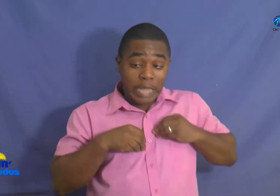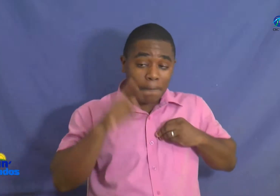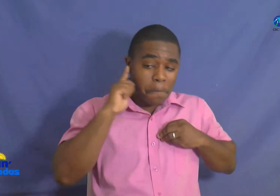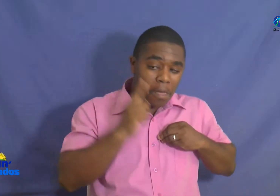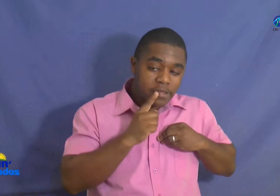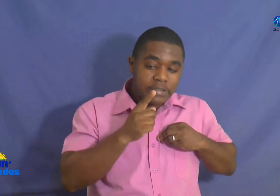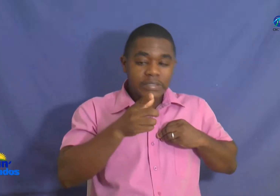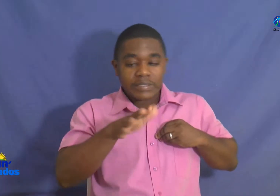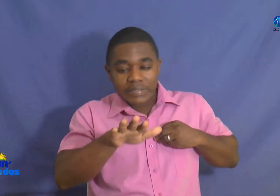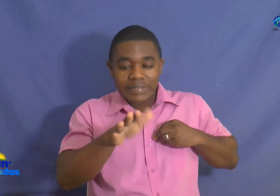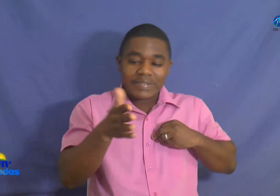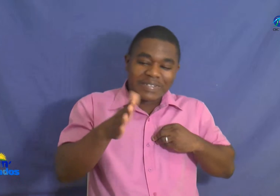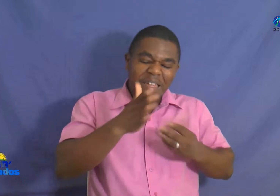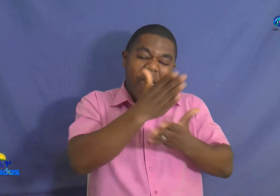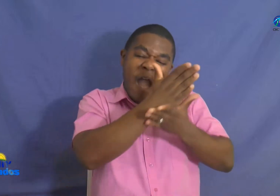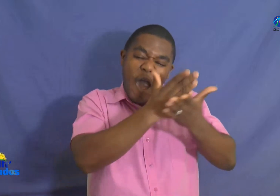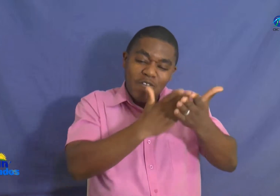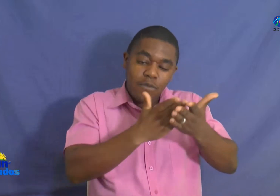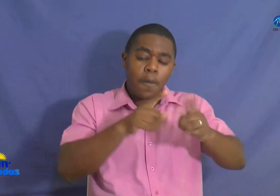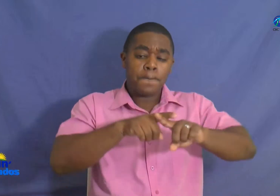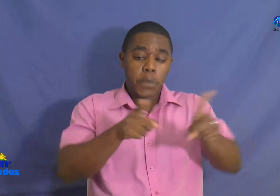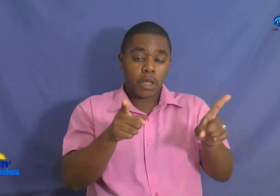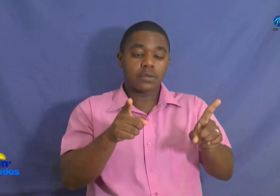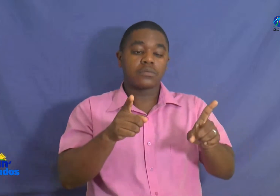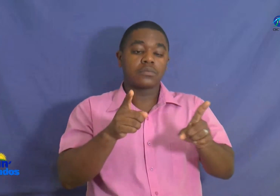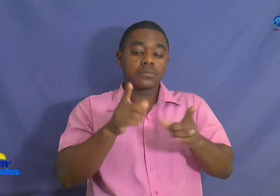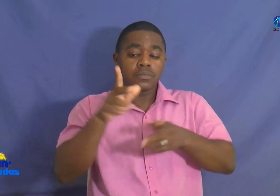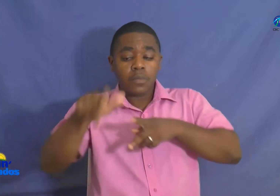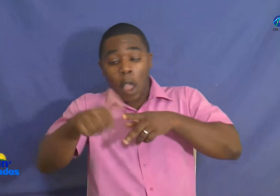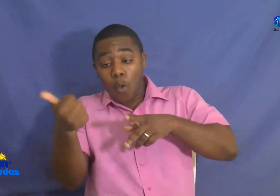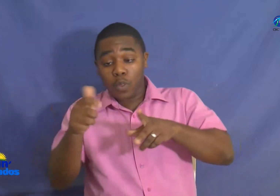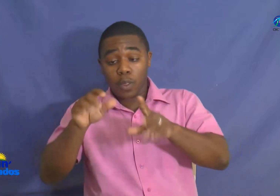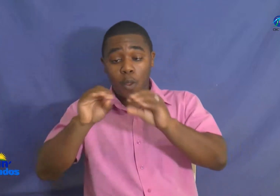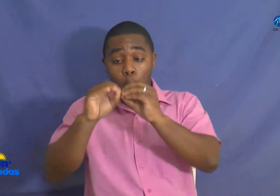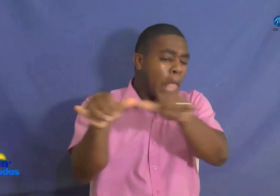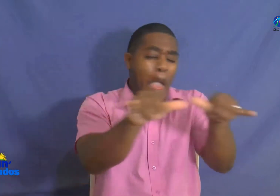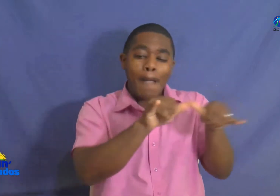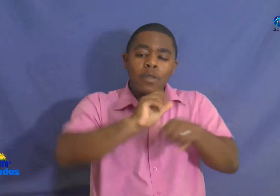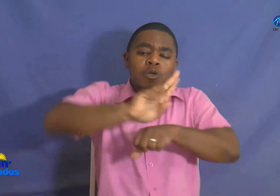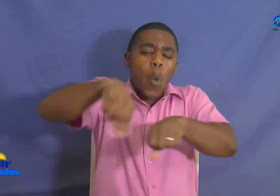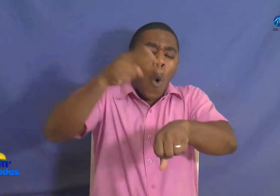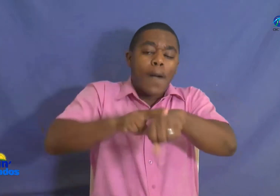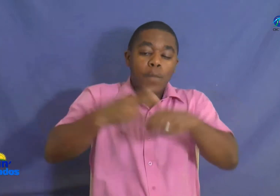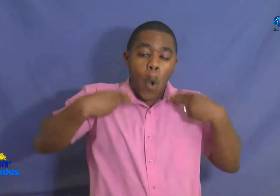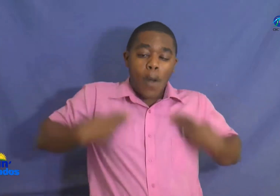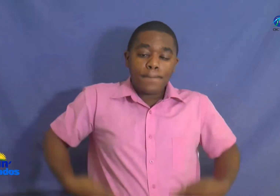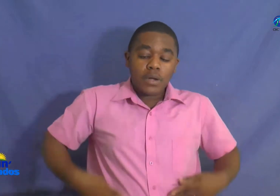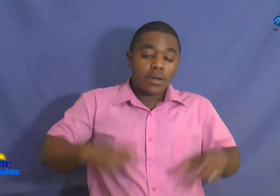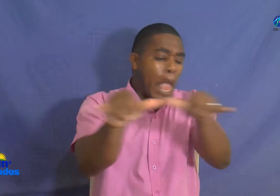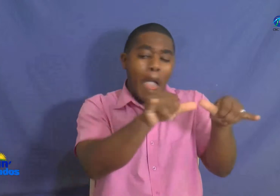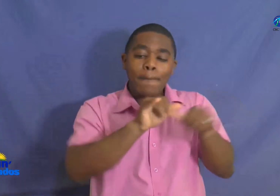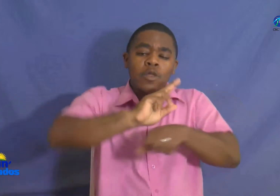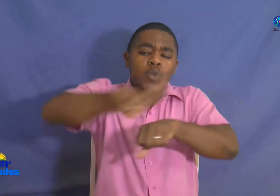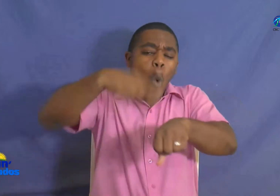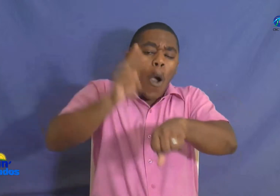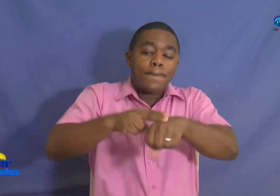Okay, half and half. Some people accept us where it comes to job opportunities.